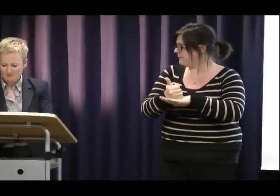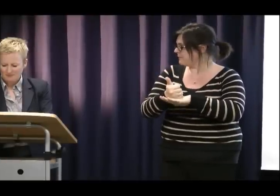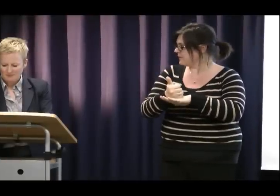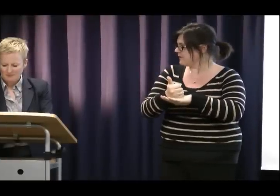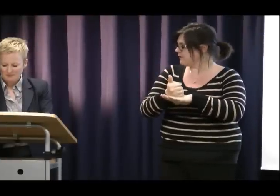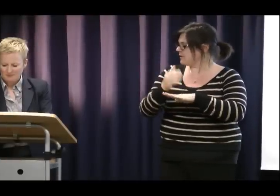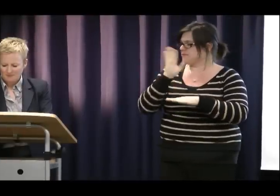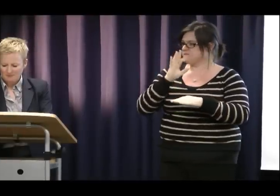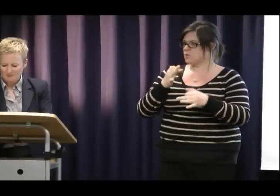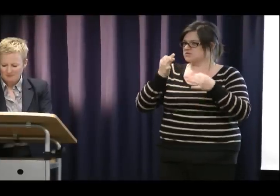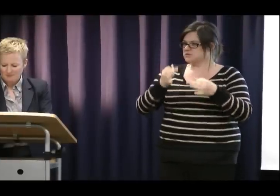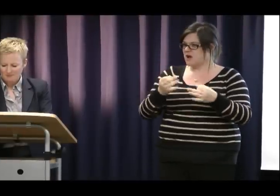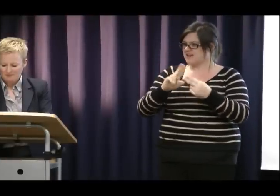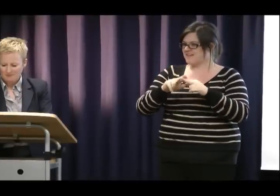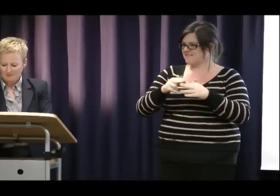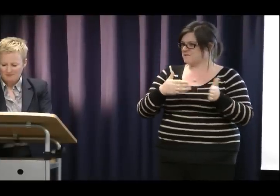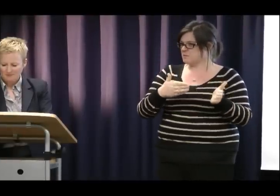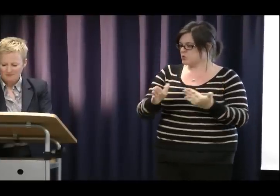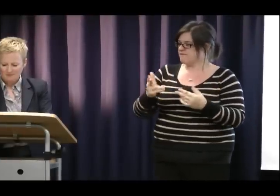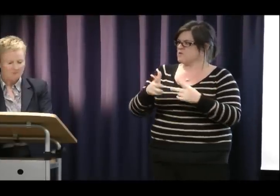We also need to look at other